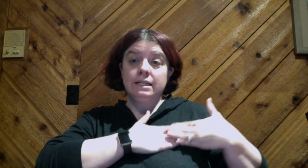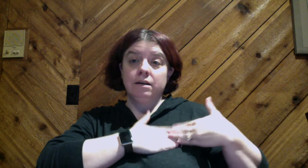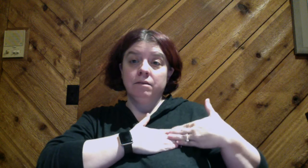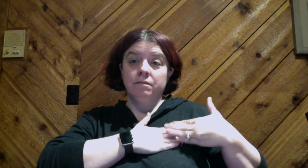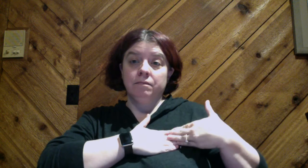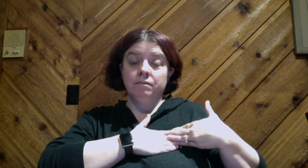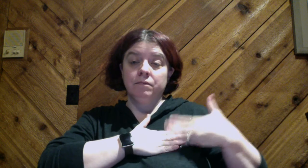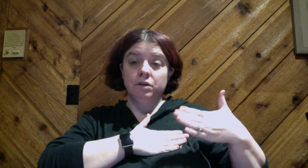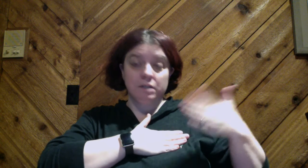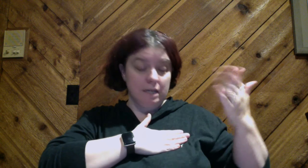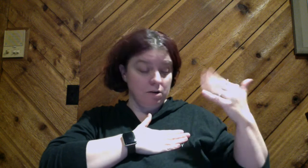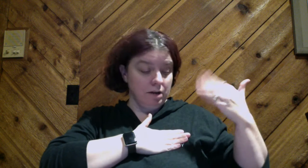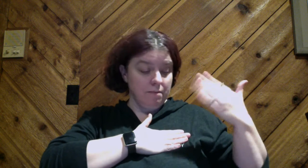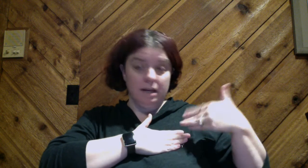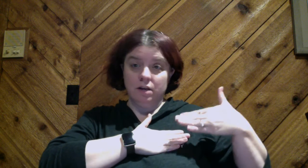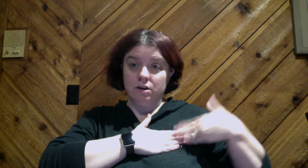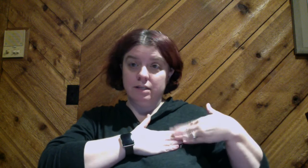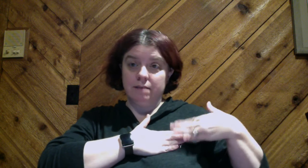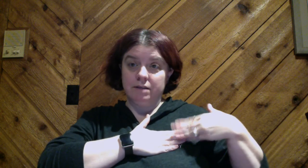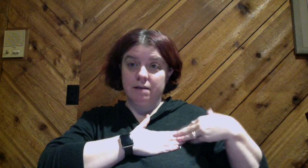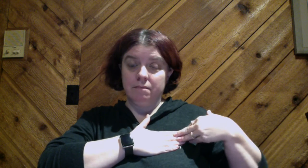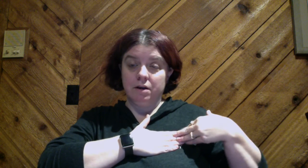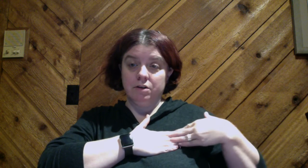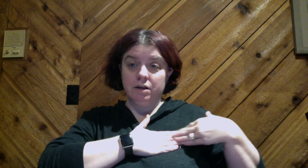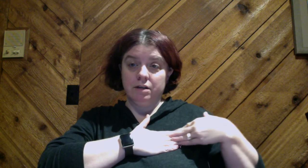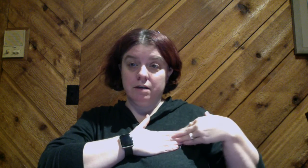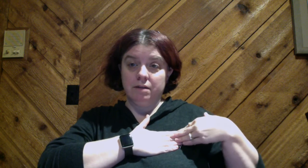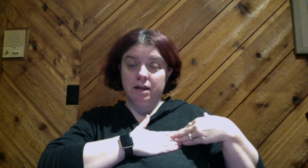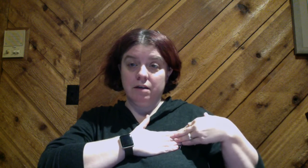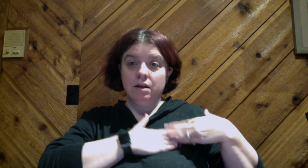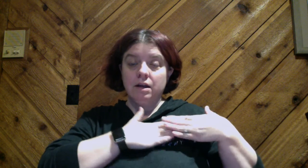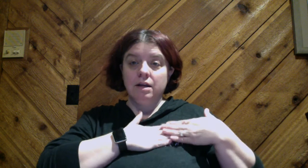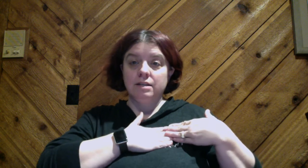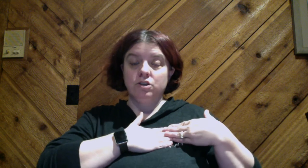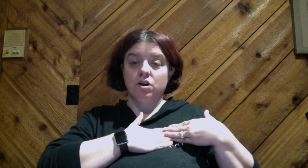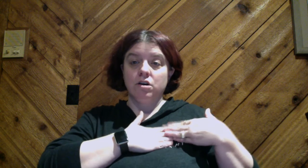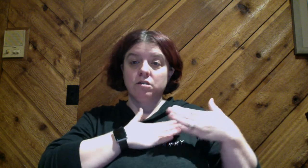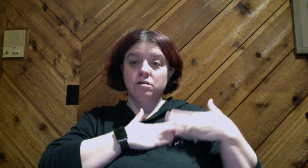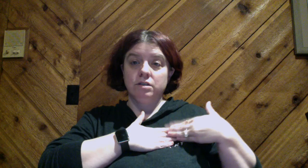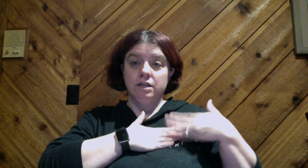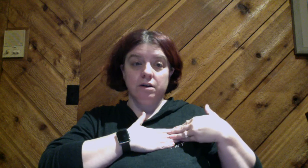Dear. You're going to take your dominant hand, you're going to tap, tap on your non-dominant hand, and it's at your heart. Dear.